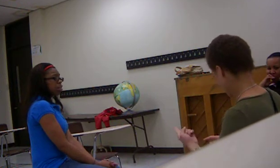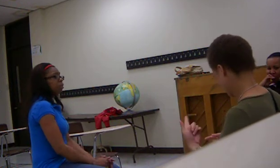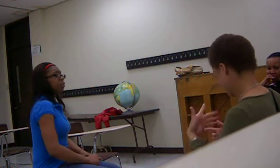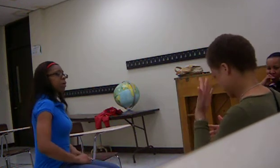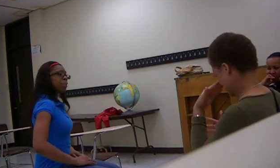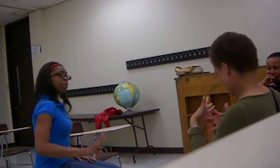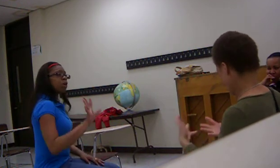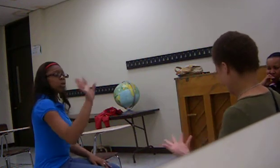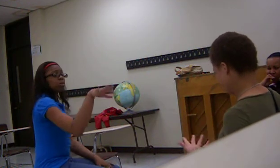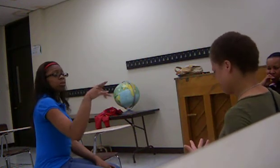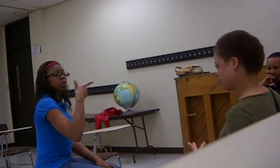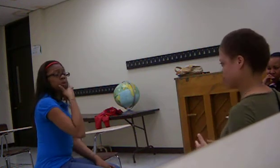So my grandmother.